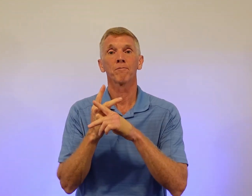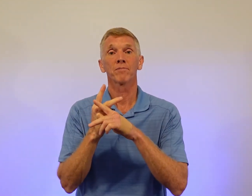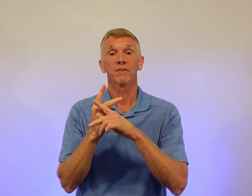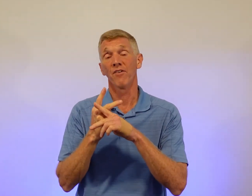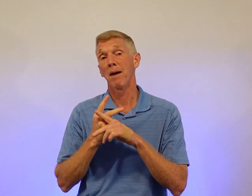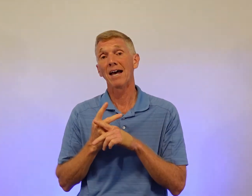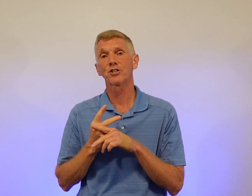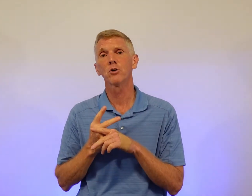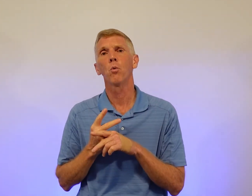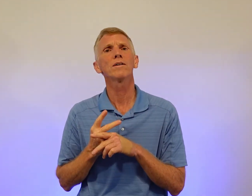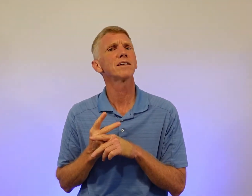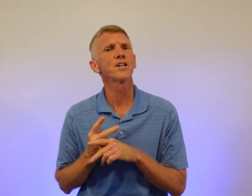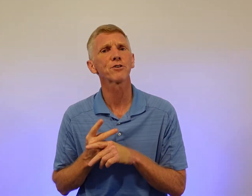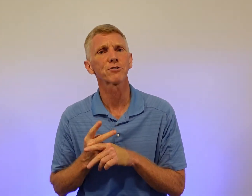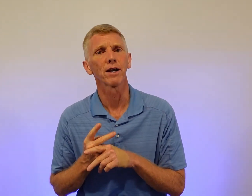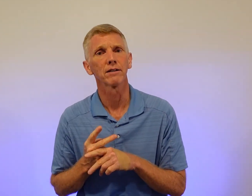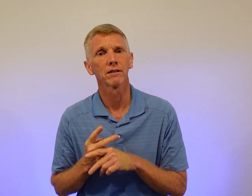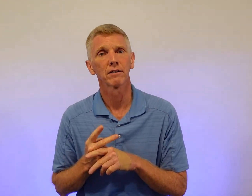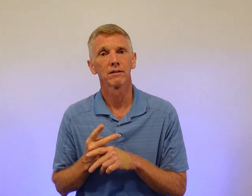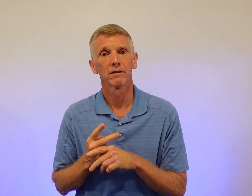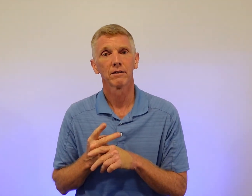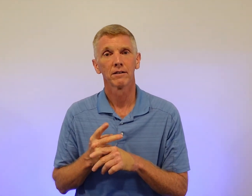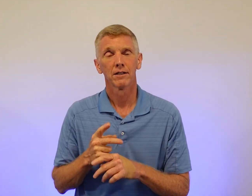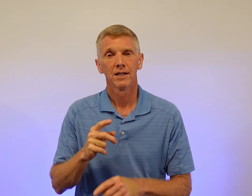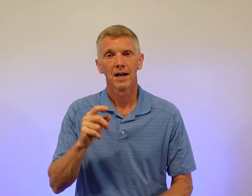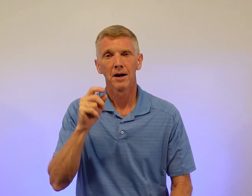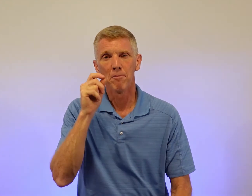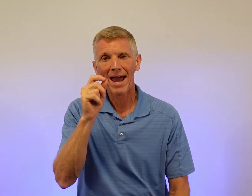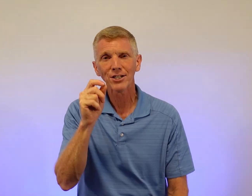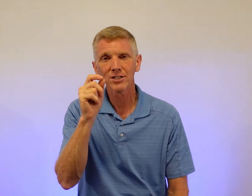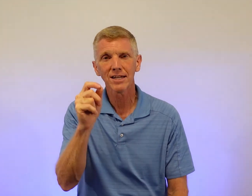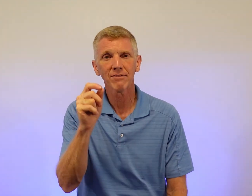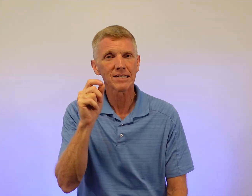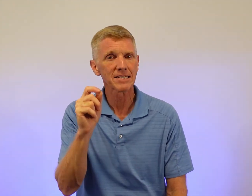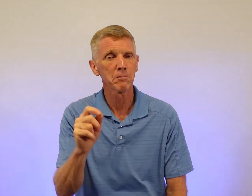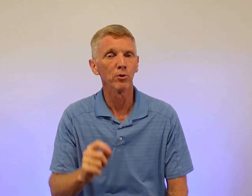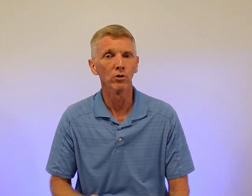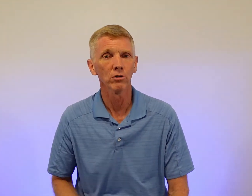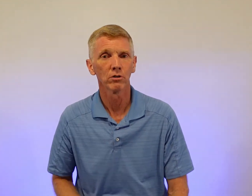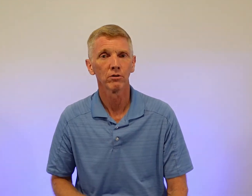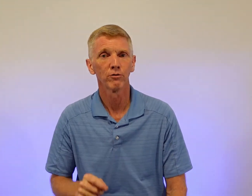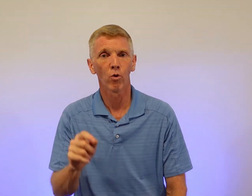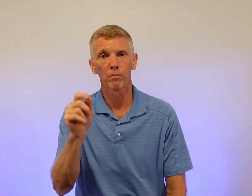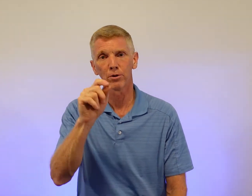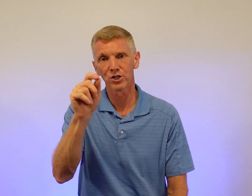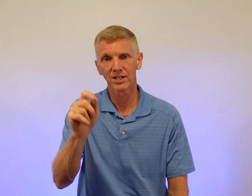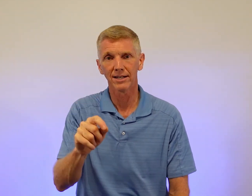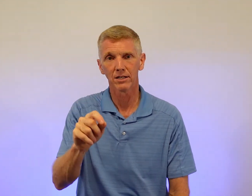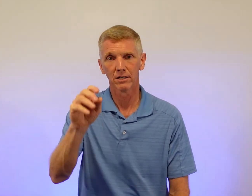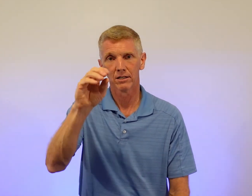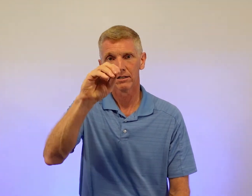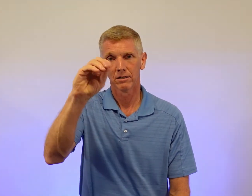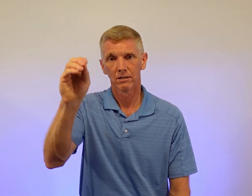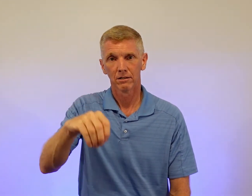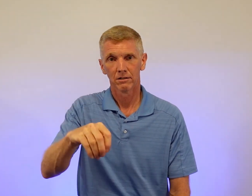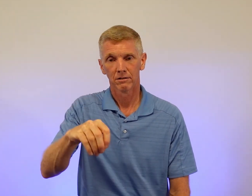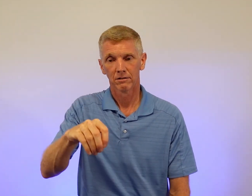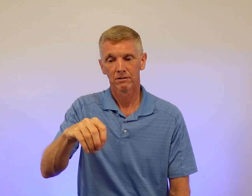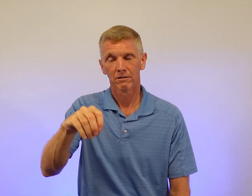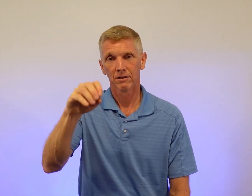Now they may ask you, what's the interest rate? Imagine seeing the symbol for percent?